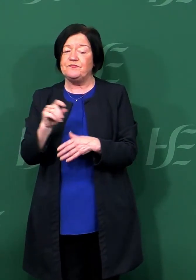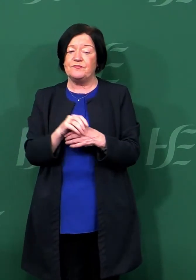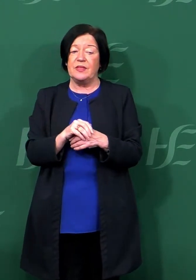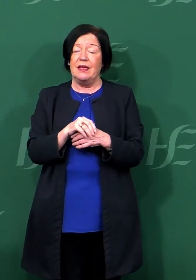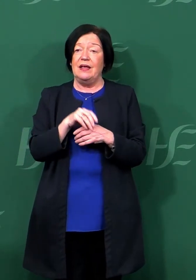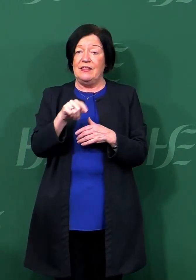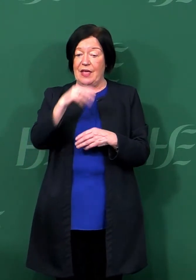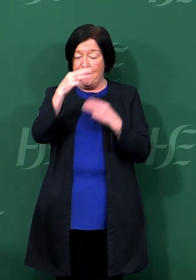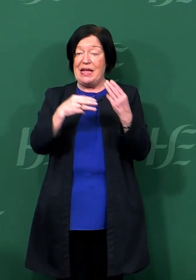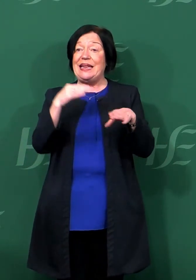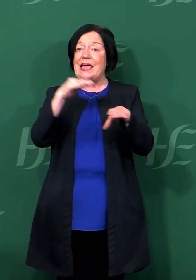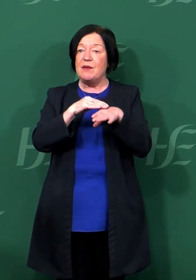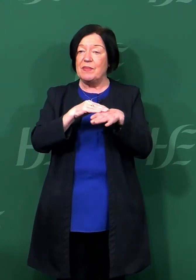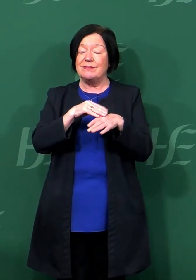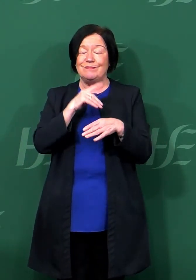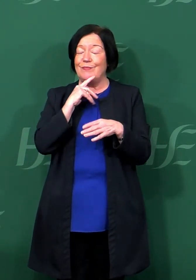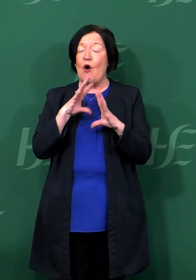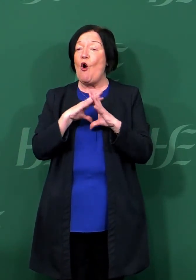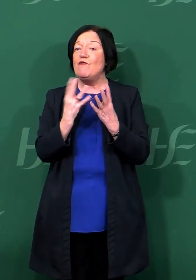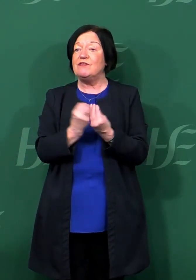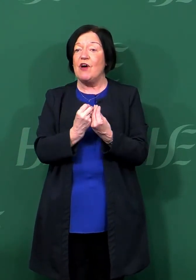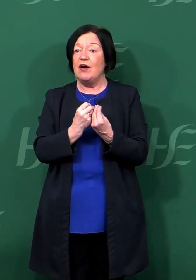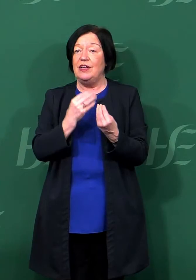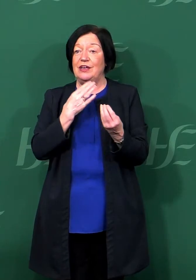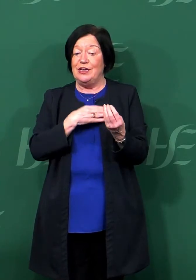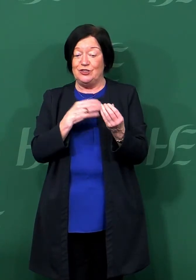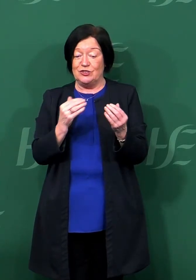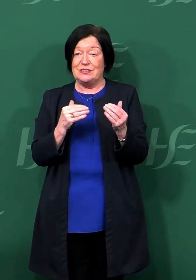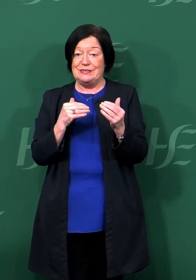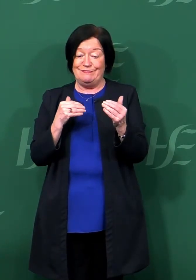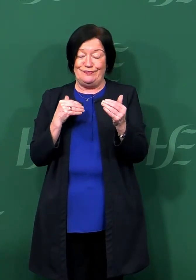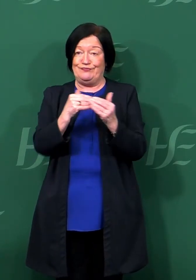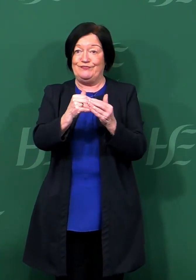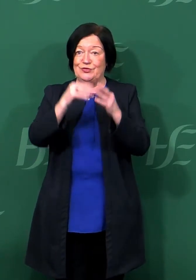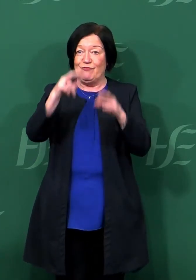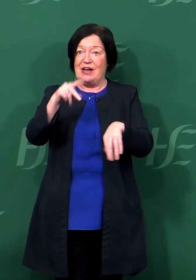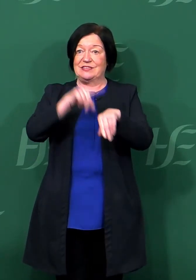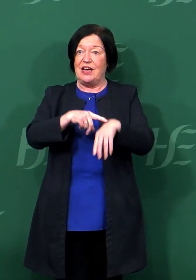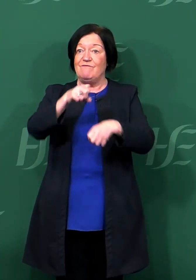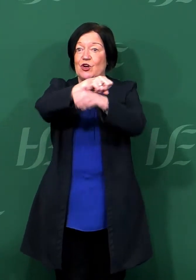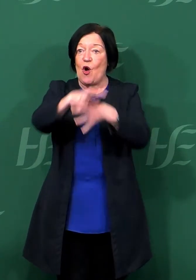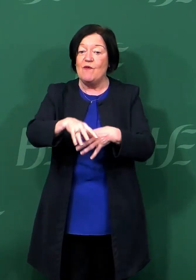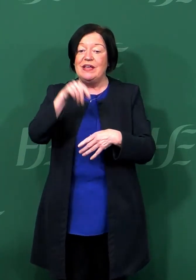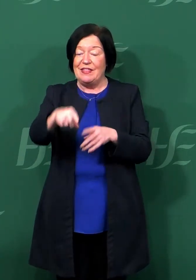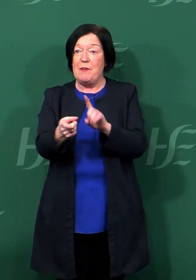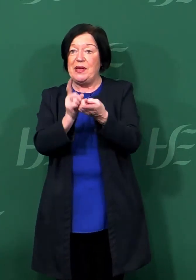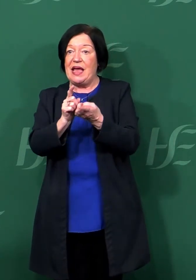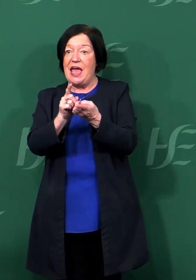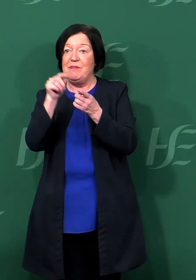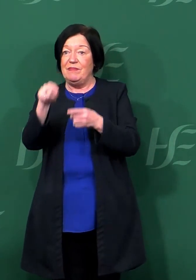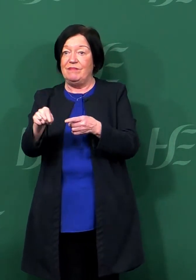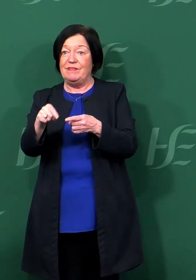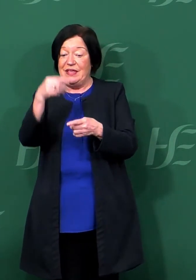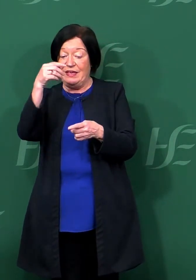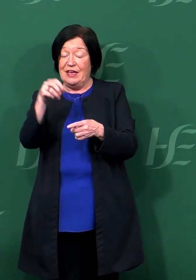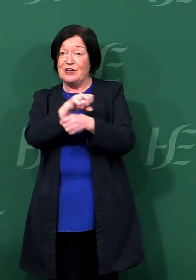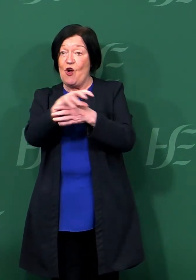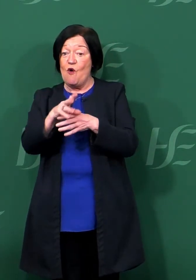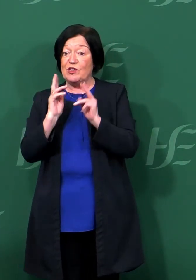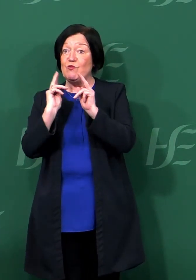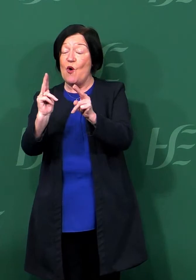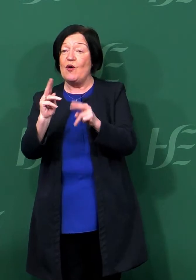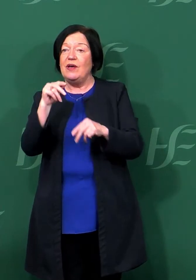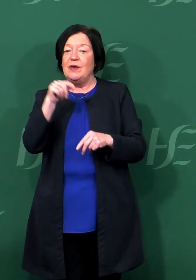And they made an impact, but in reality, they just stepped in time for COVID. So they became the COVID isolation beds. And what we see in Limerick